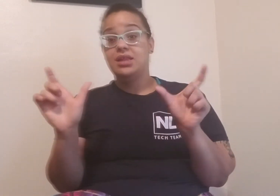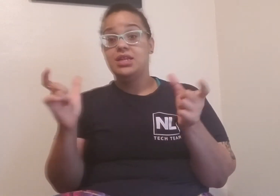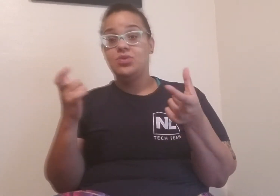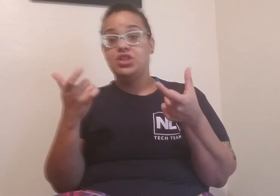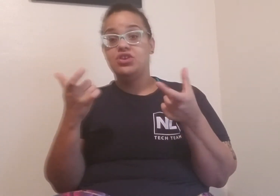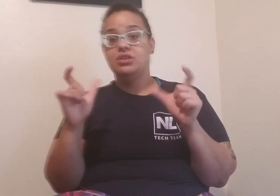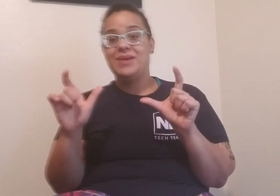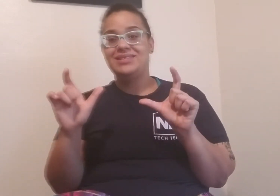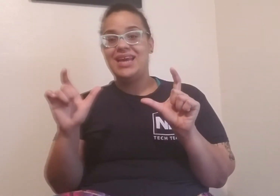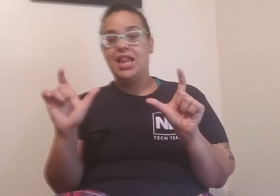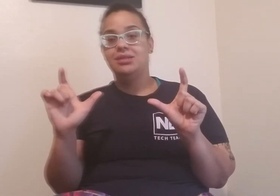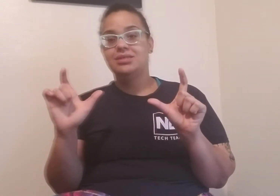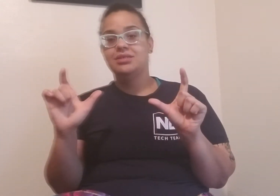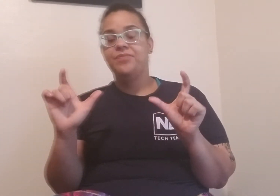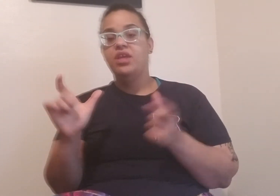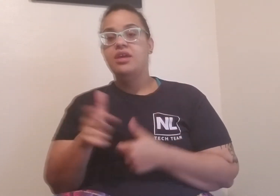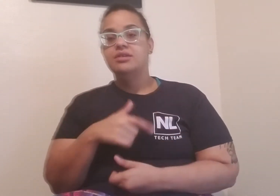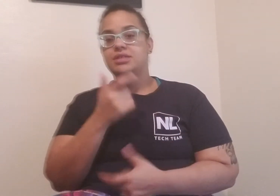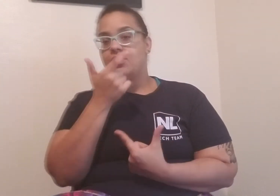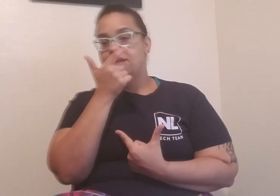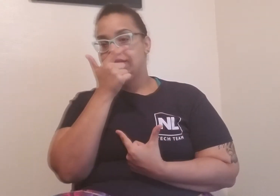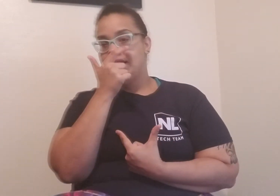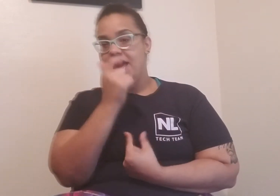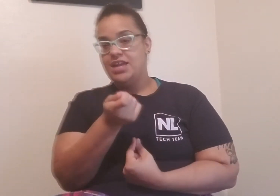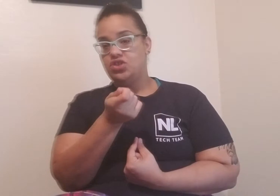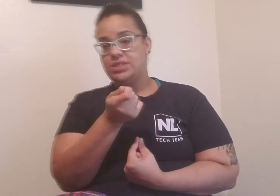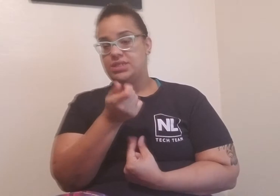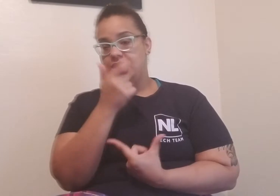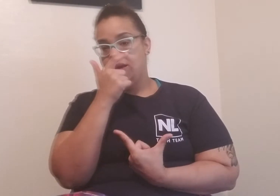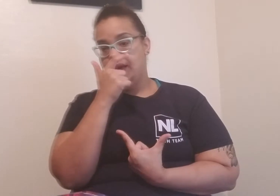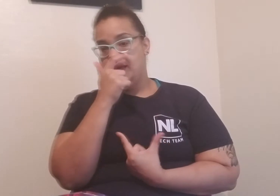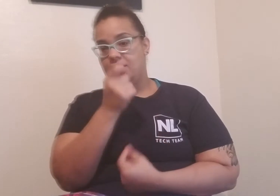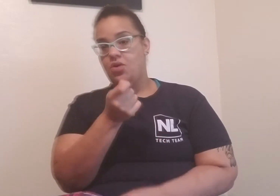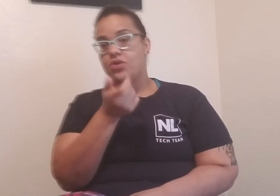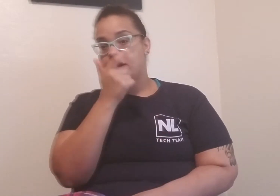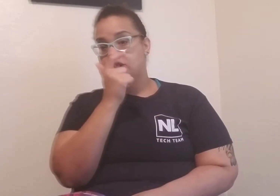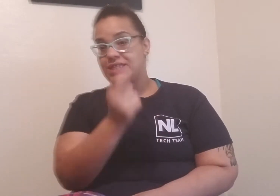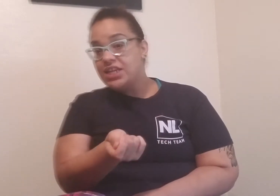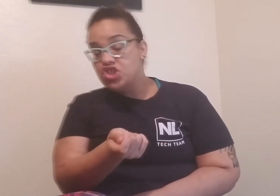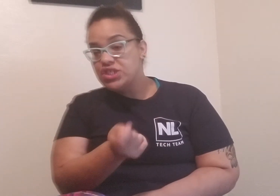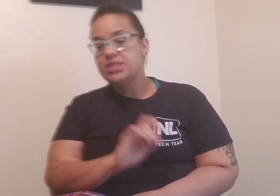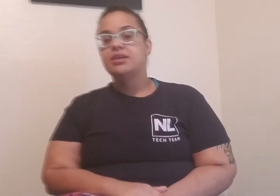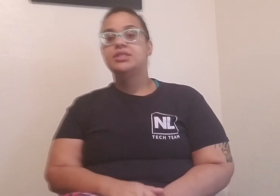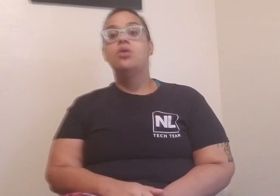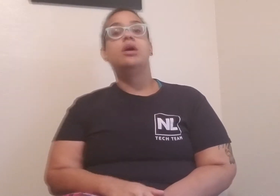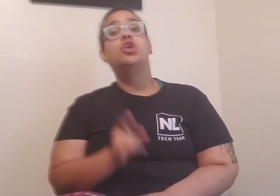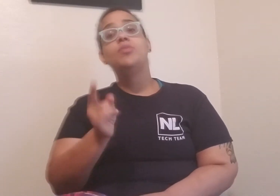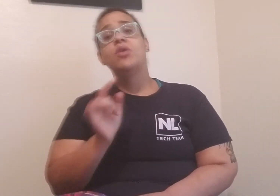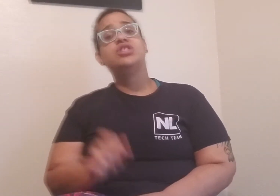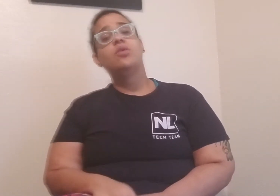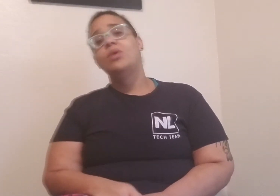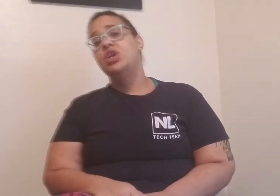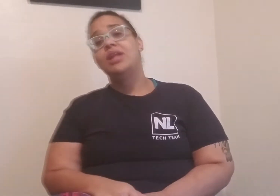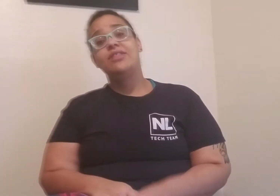is with your bent L's. So it's interesting or just interesting. So you pick whichever one you like. There's